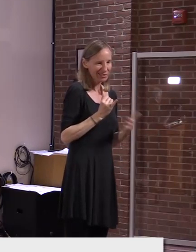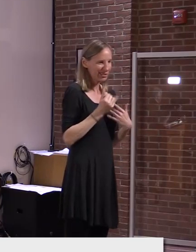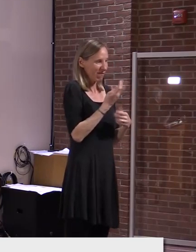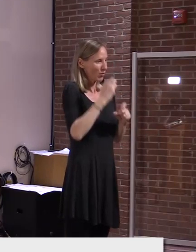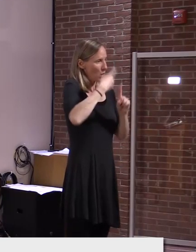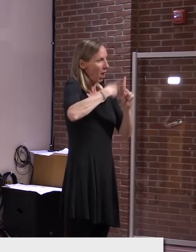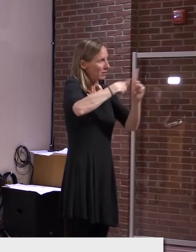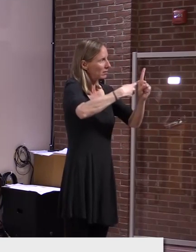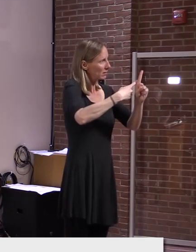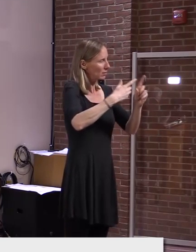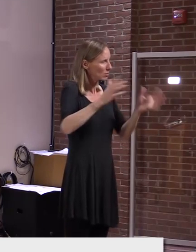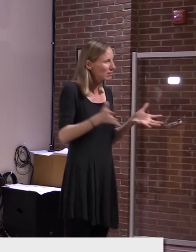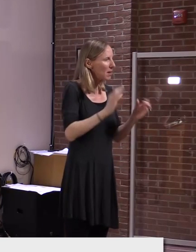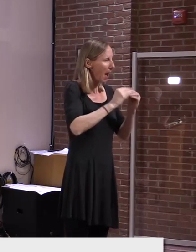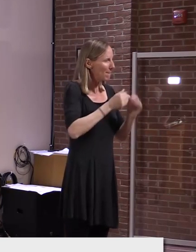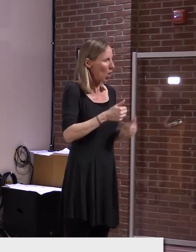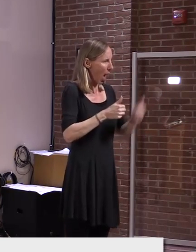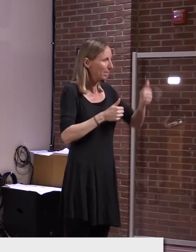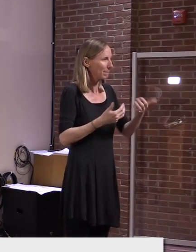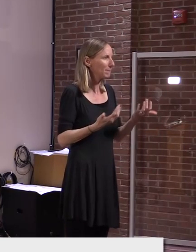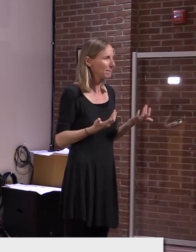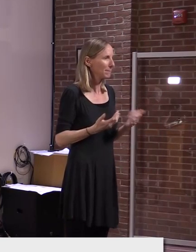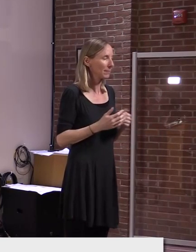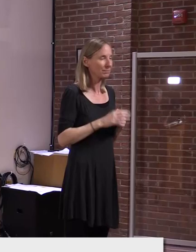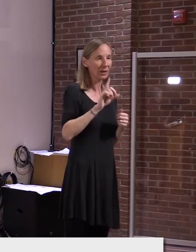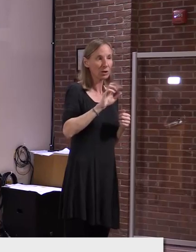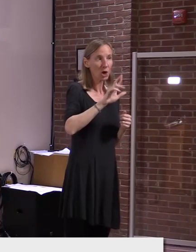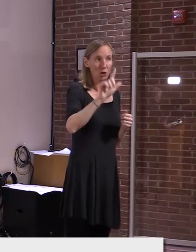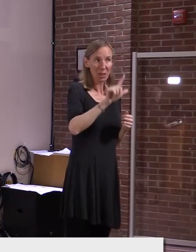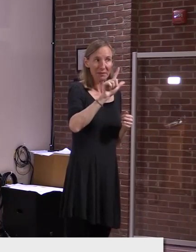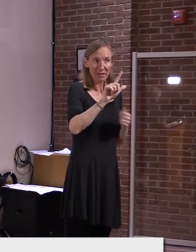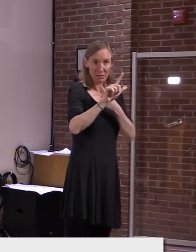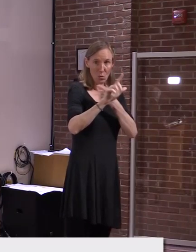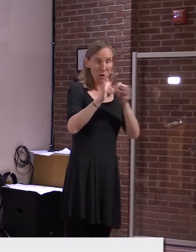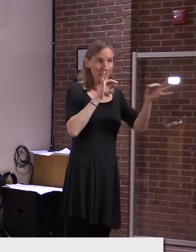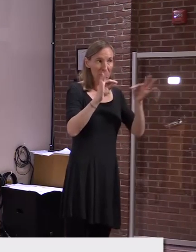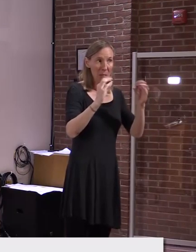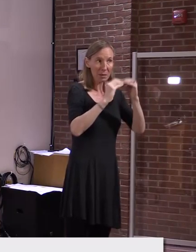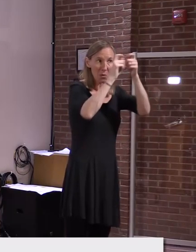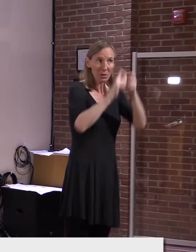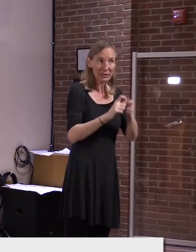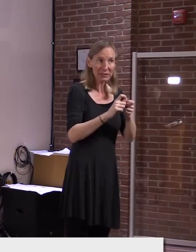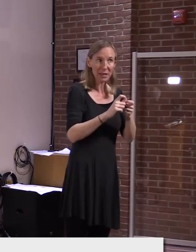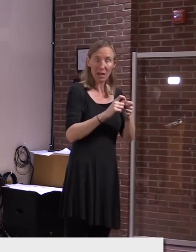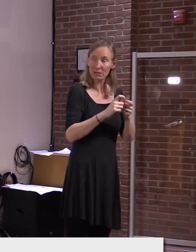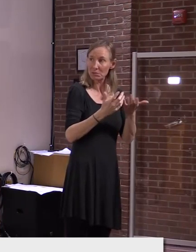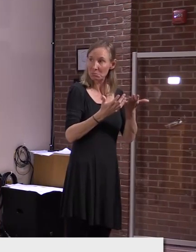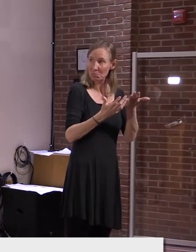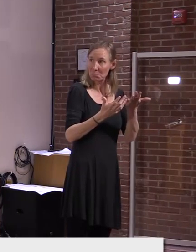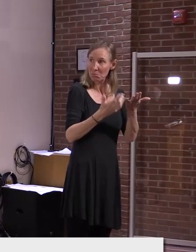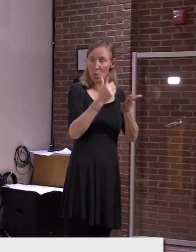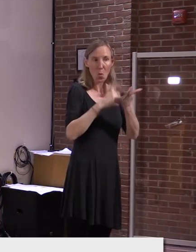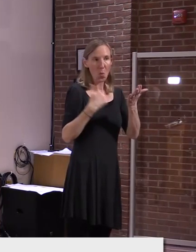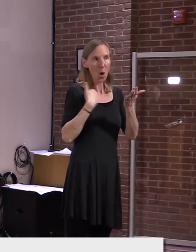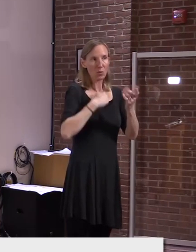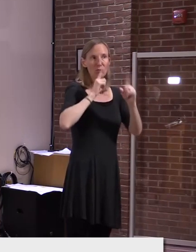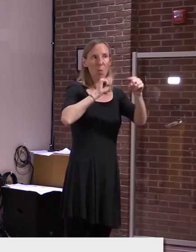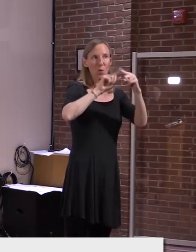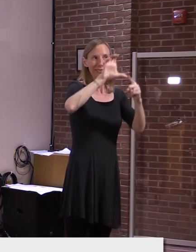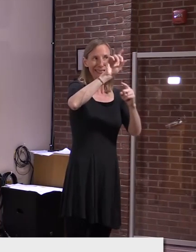past few months in that area. Dr. Levine, if you have more specifics on what we report to the